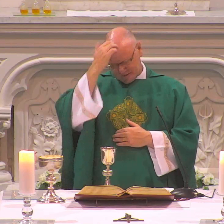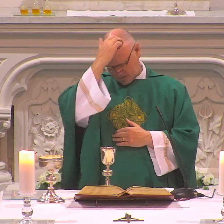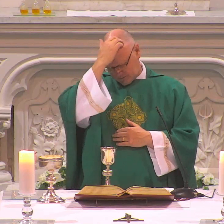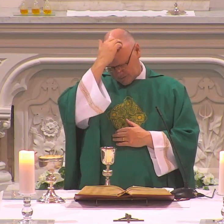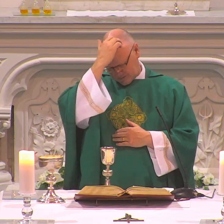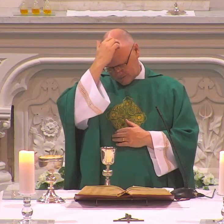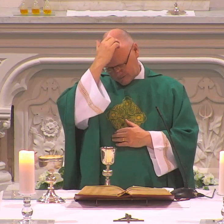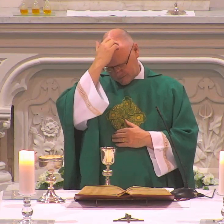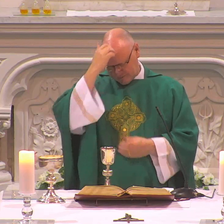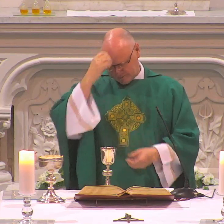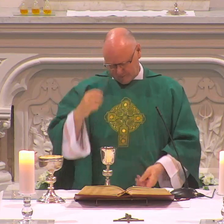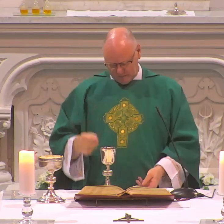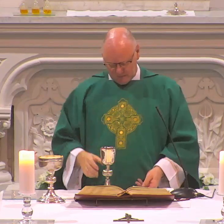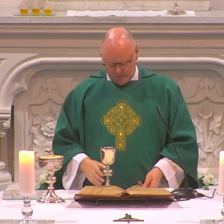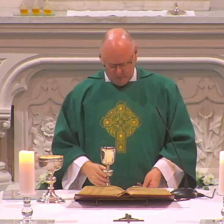Christ.